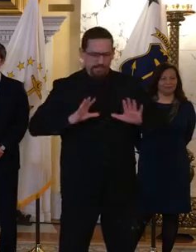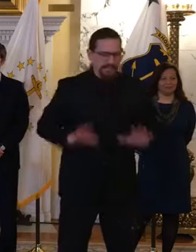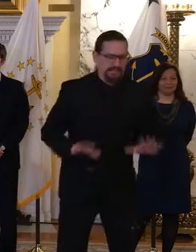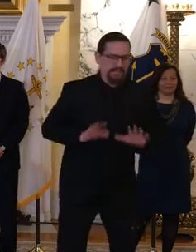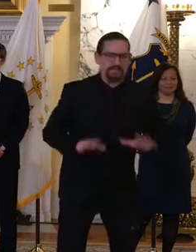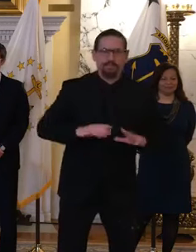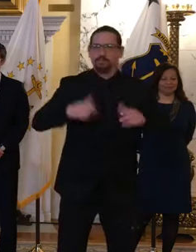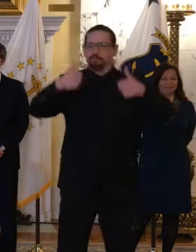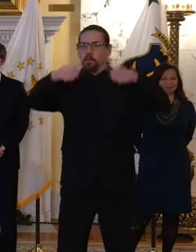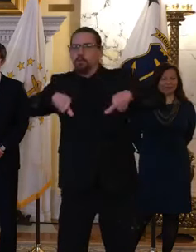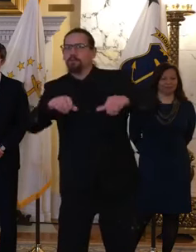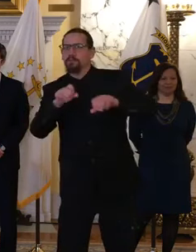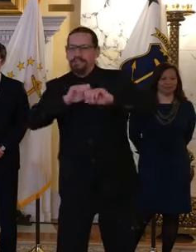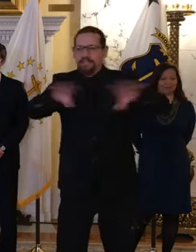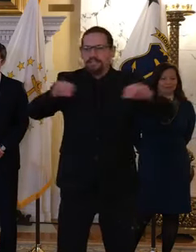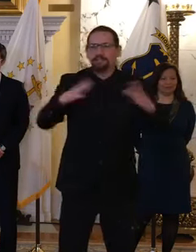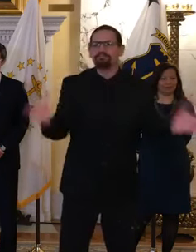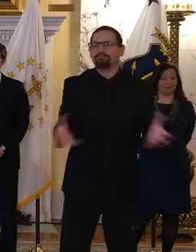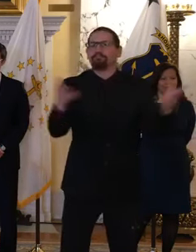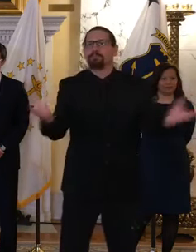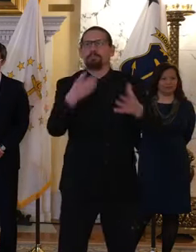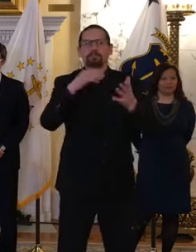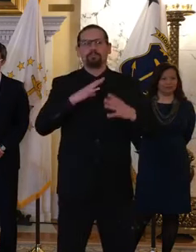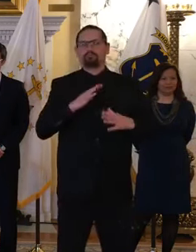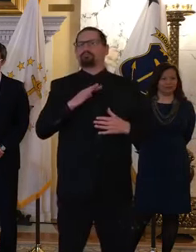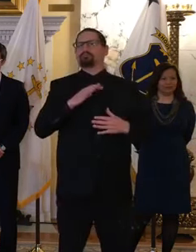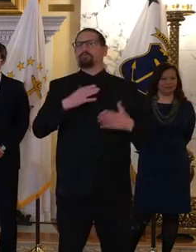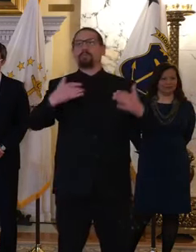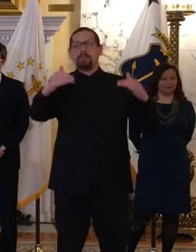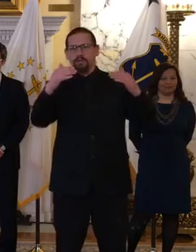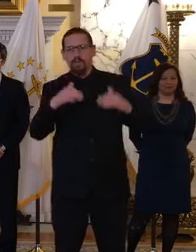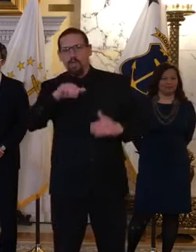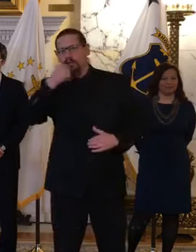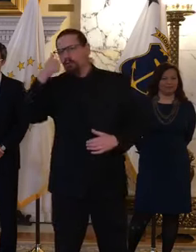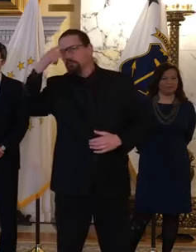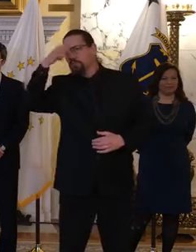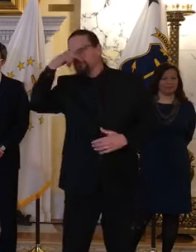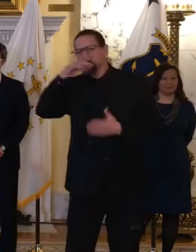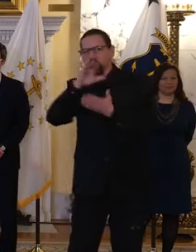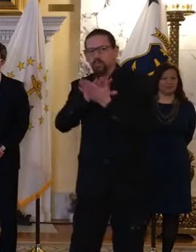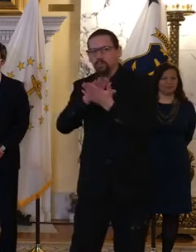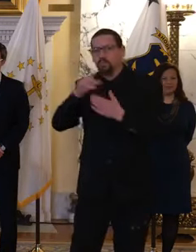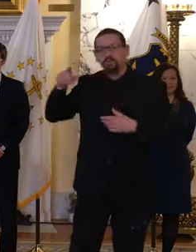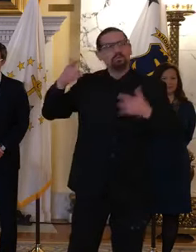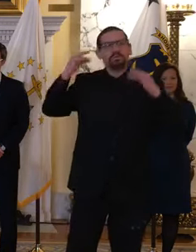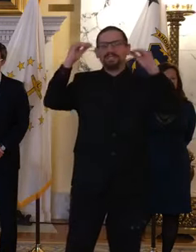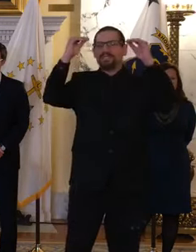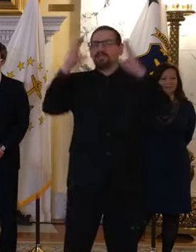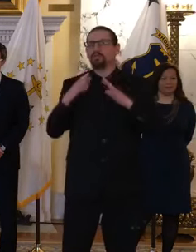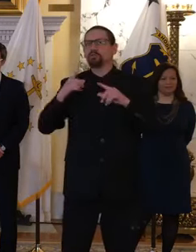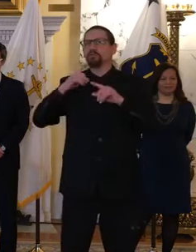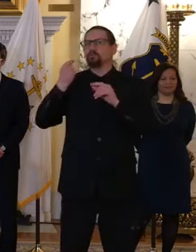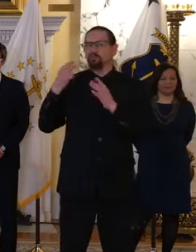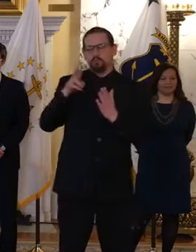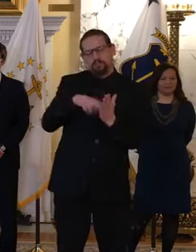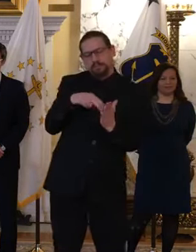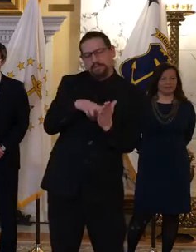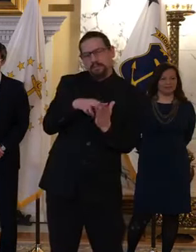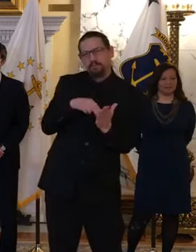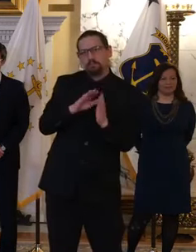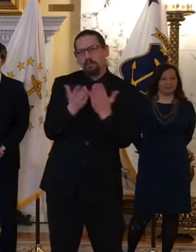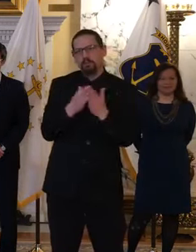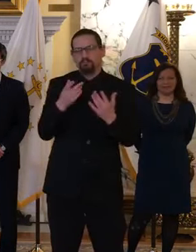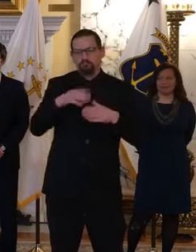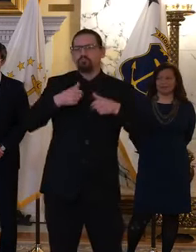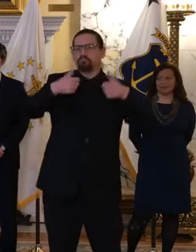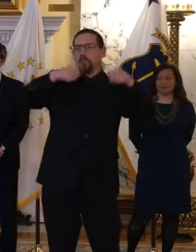In Pawtucket, educators are posting a video every weeknight of a different teacher reading a bedtime story. It's adorable,